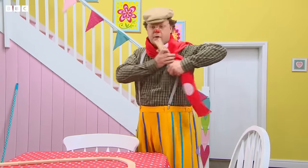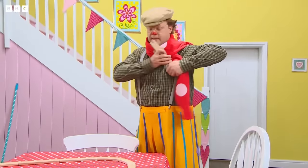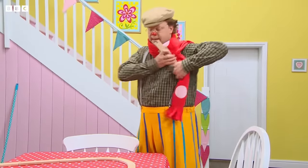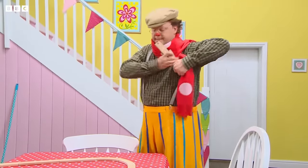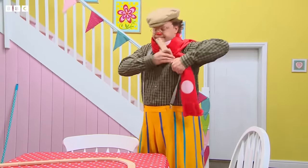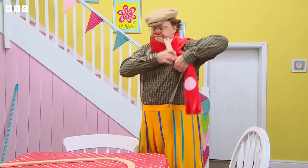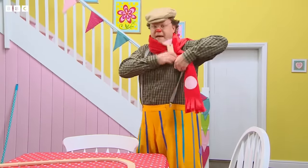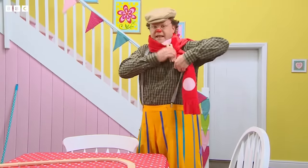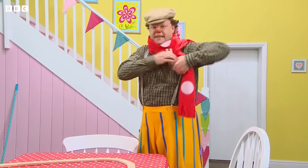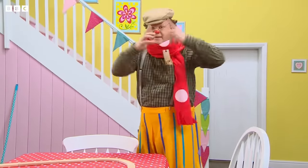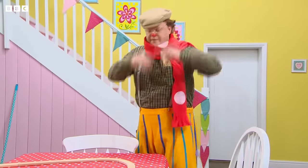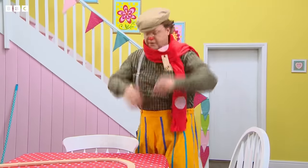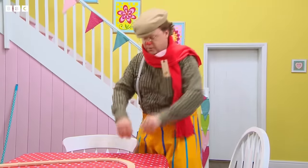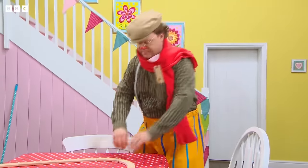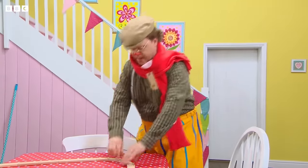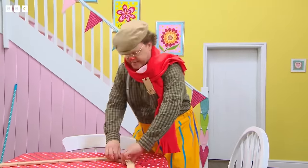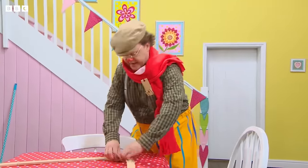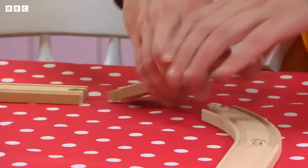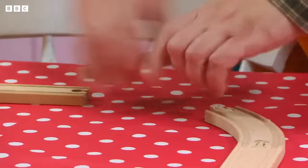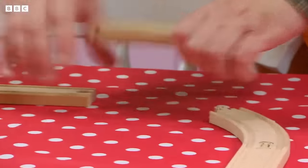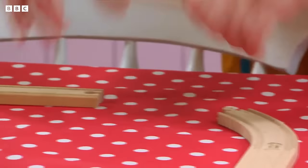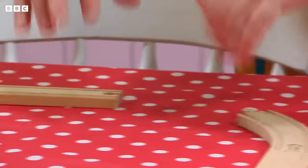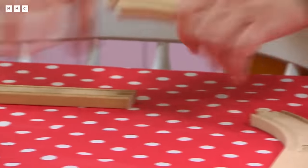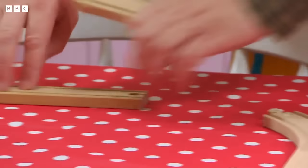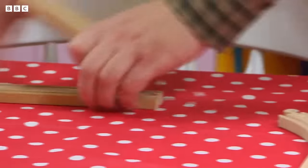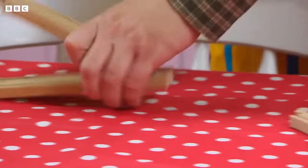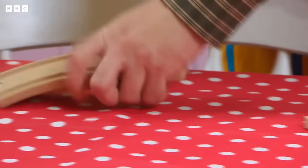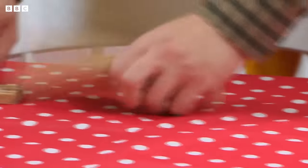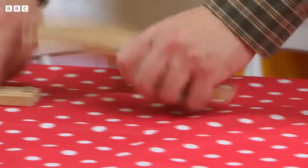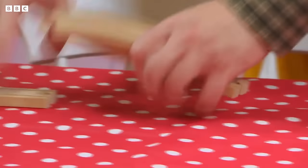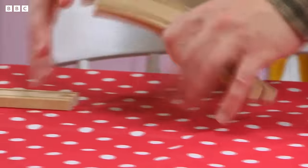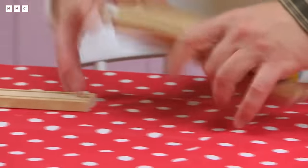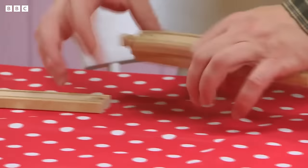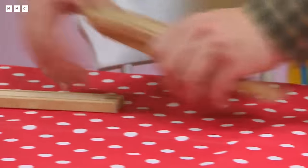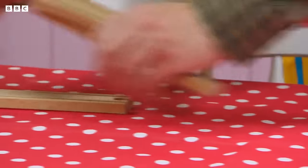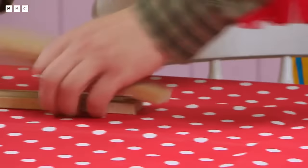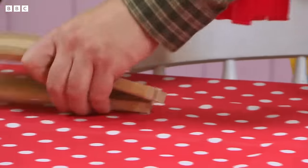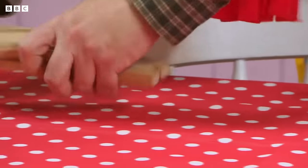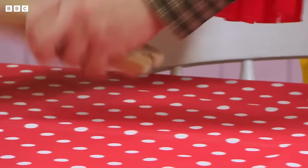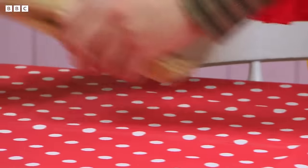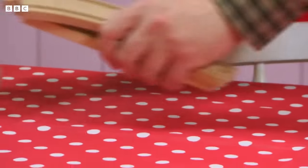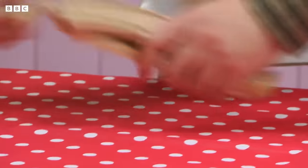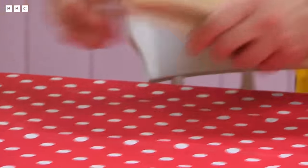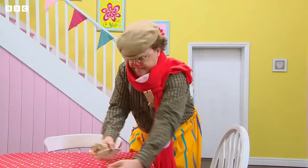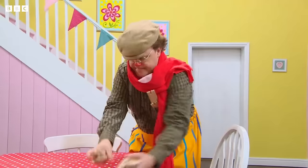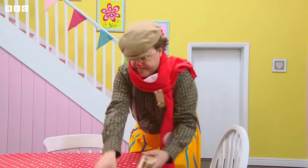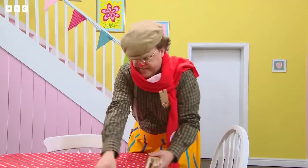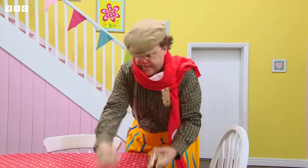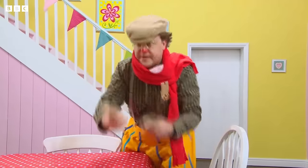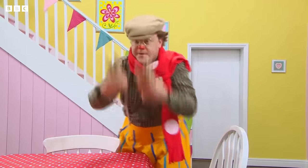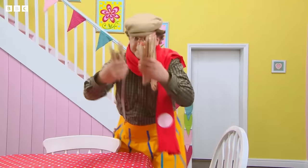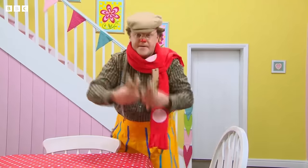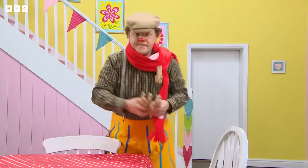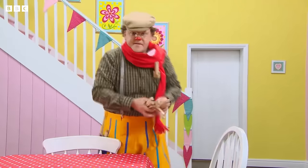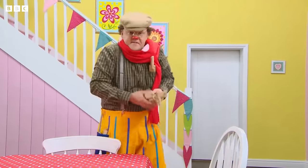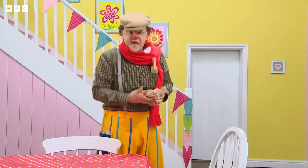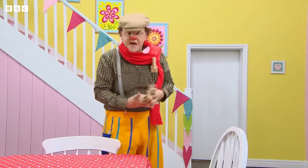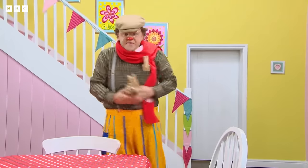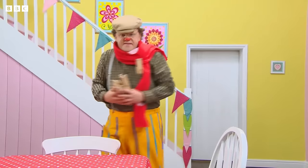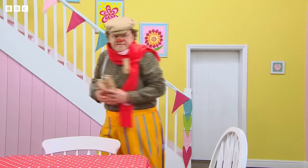got better things to do with my day than clearing up all of this train track, really. But Grandad